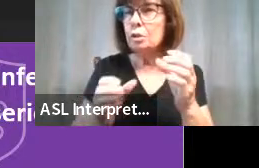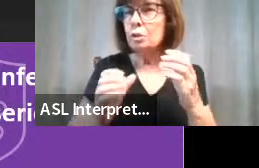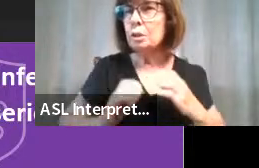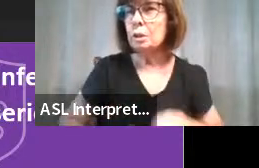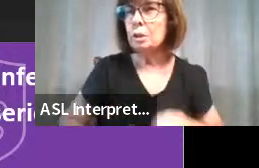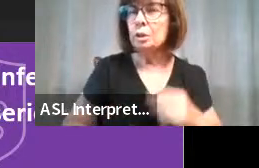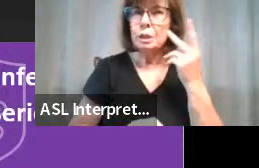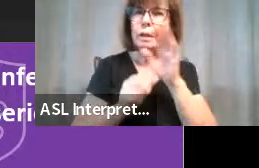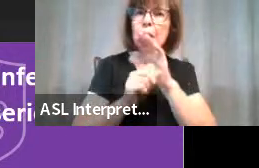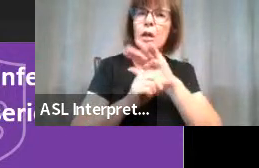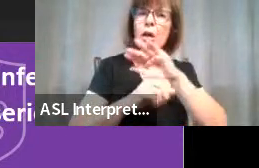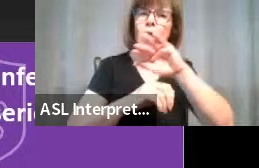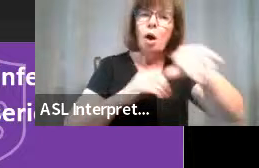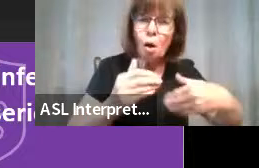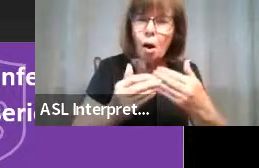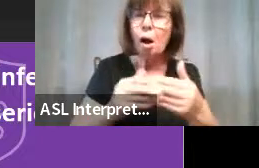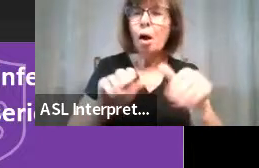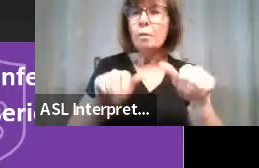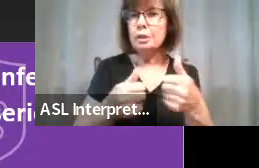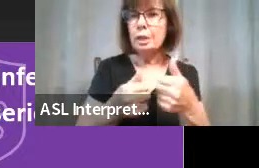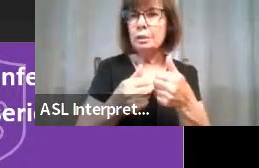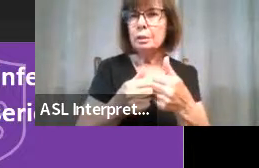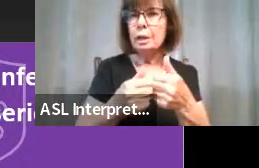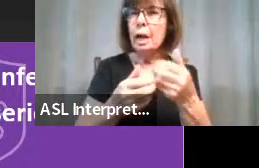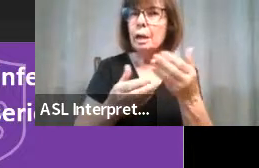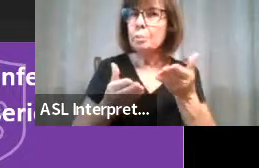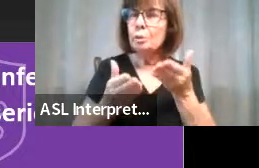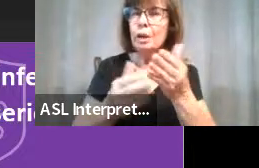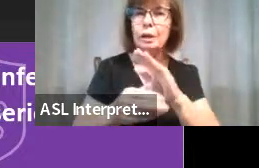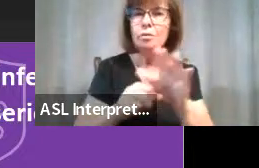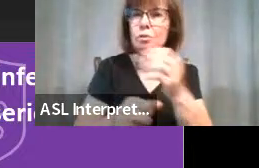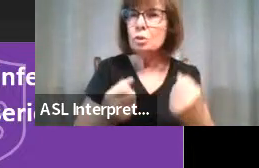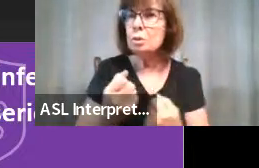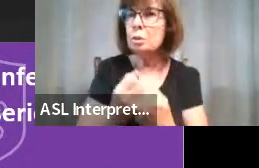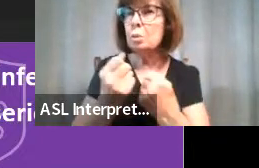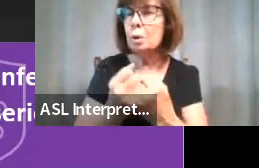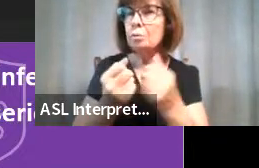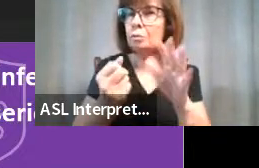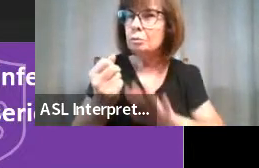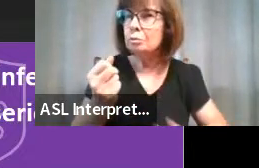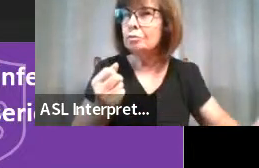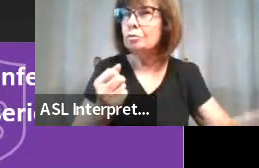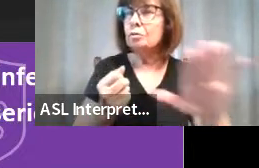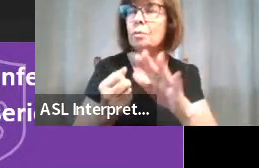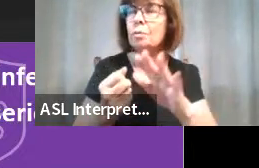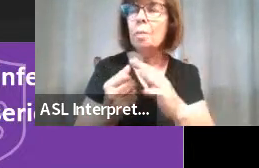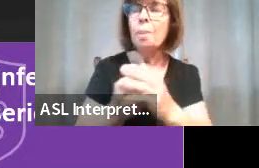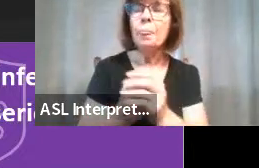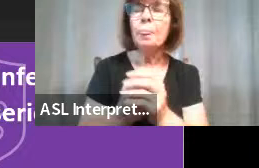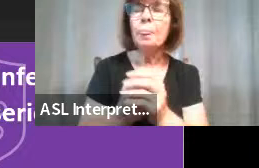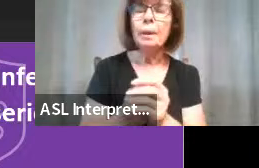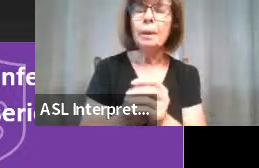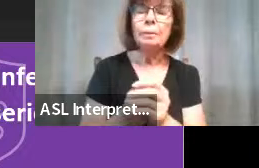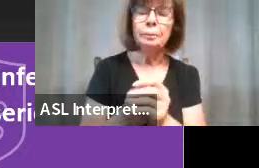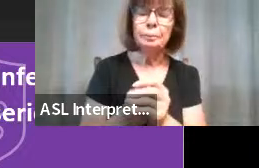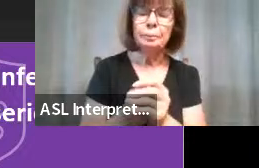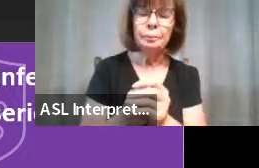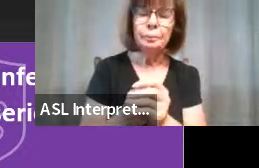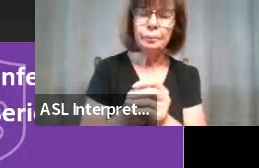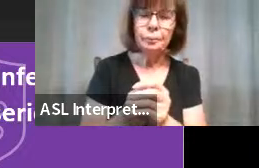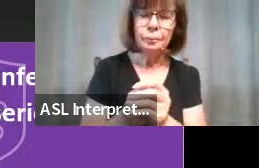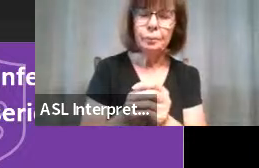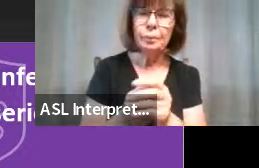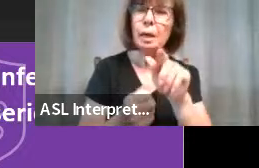and providing that support and so forth. And then also assuring safety measures, making sure